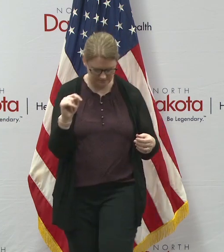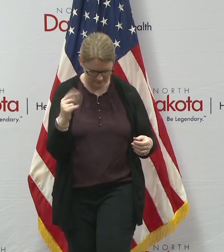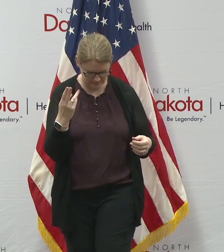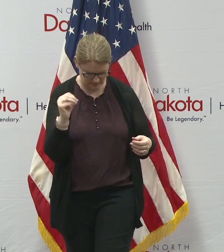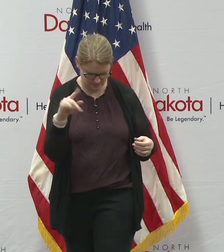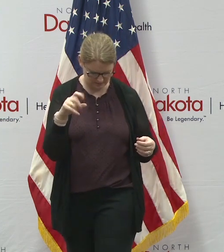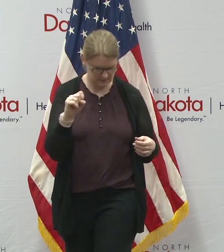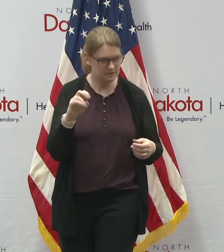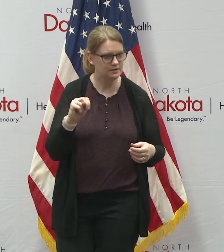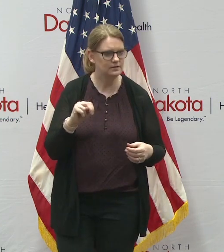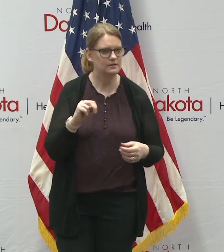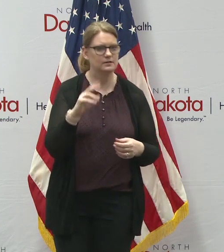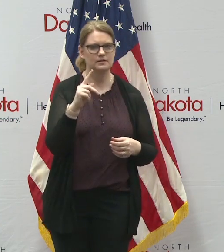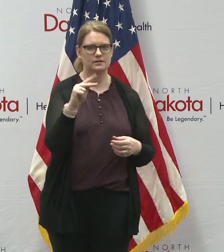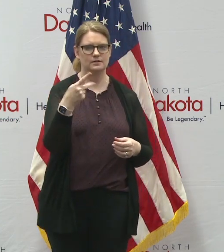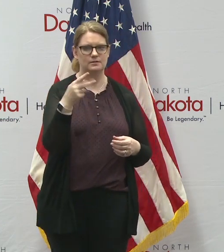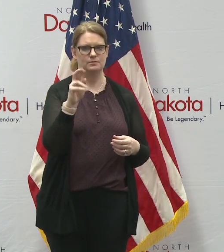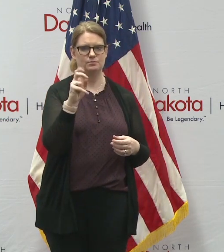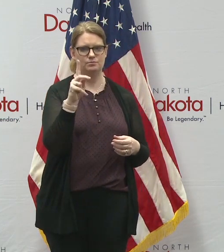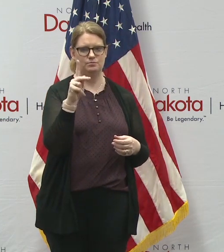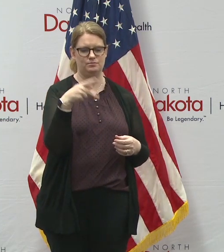Dave Thompson from Prairie Public, radio legend. Well, I